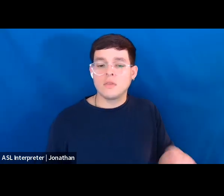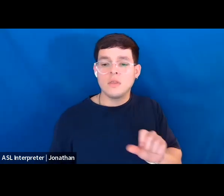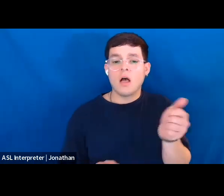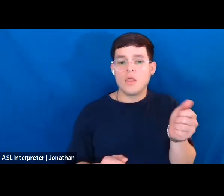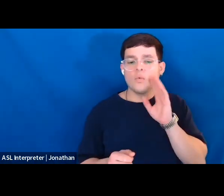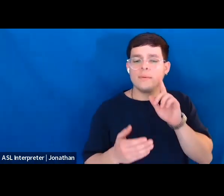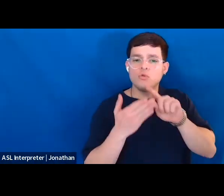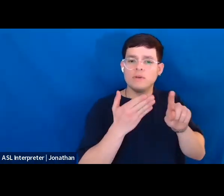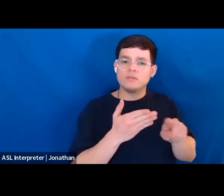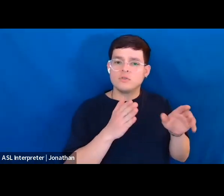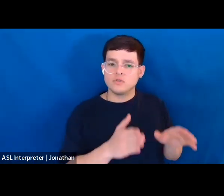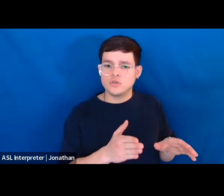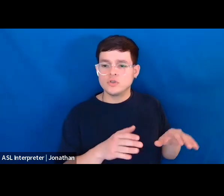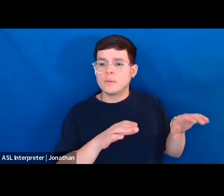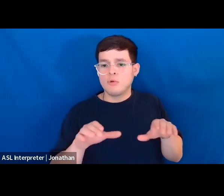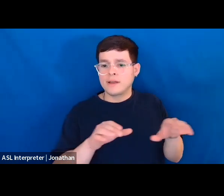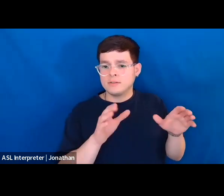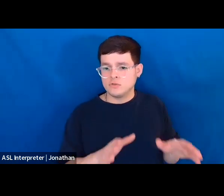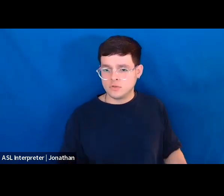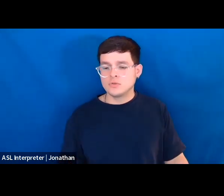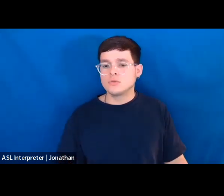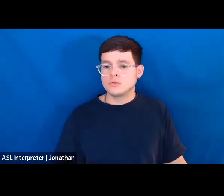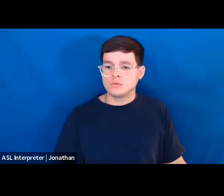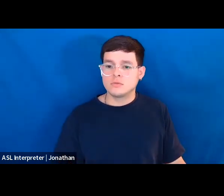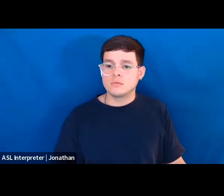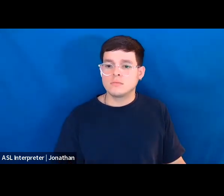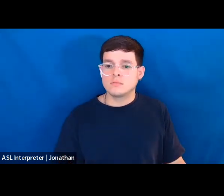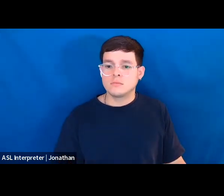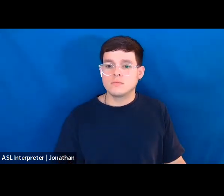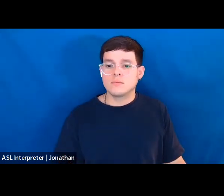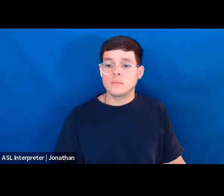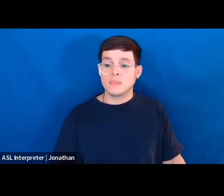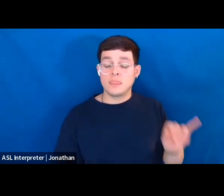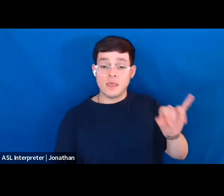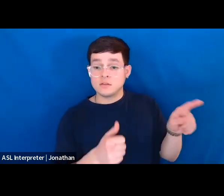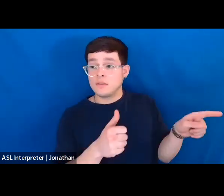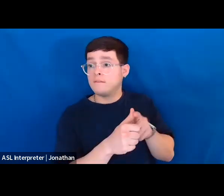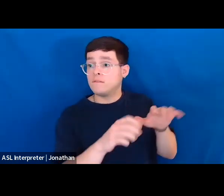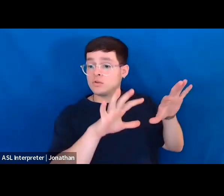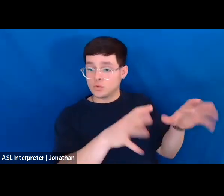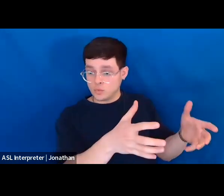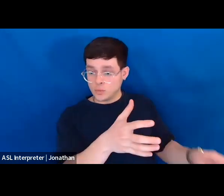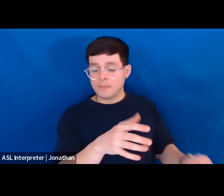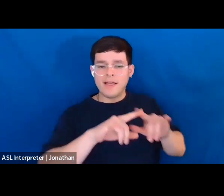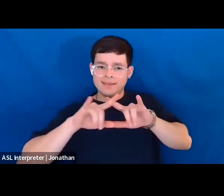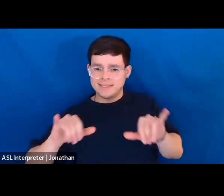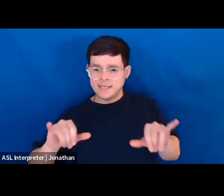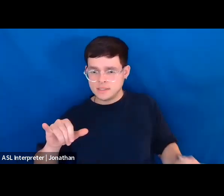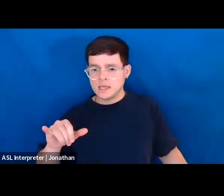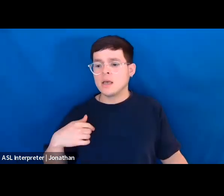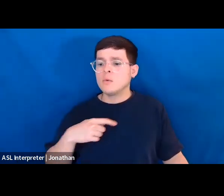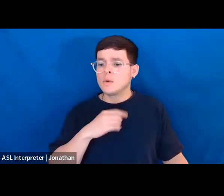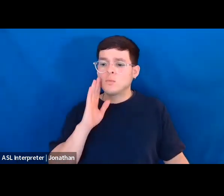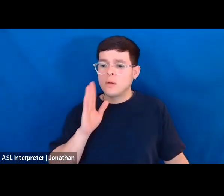So this would be our first group, but then at the same time, we're going to be looking